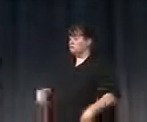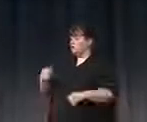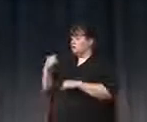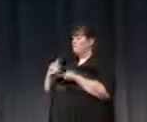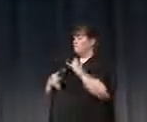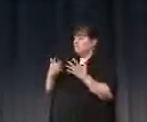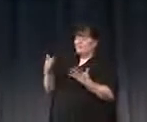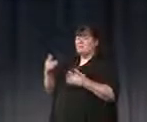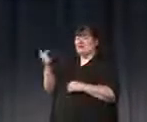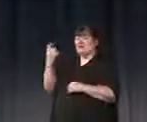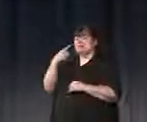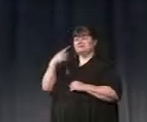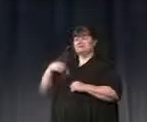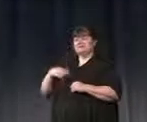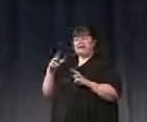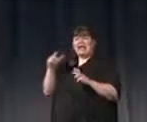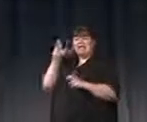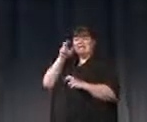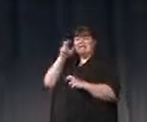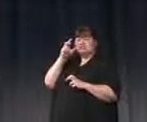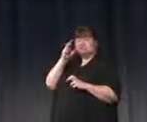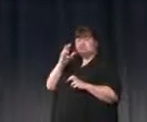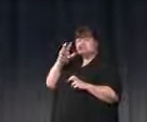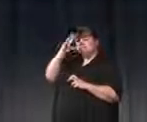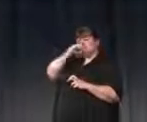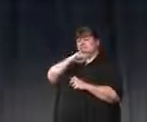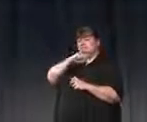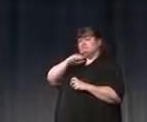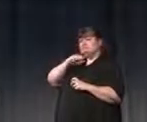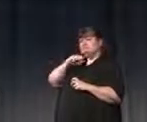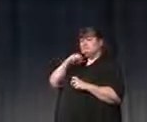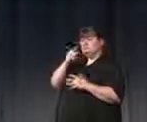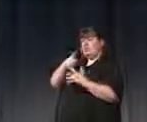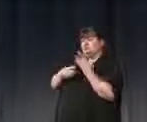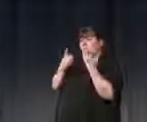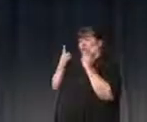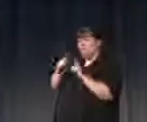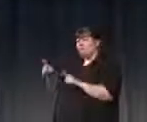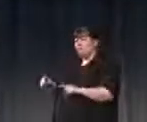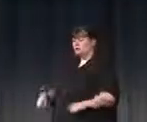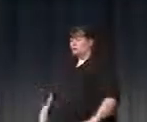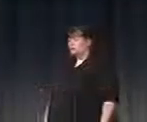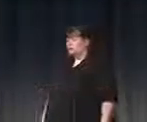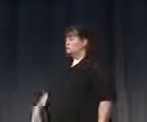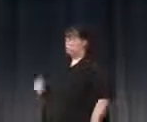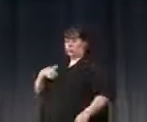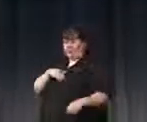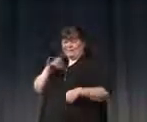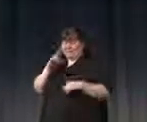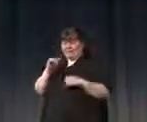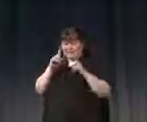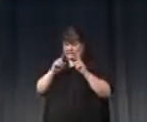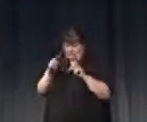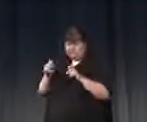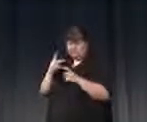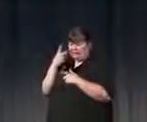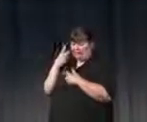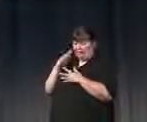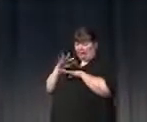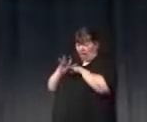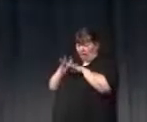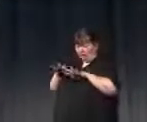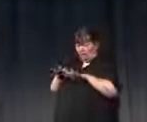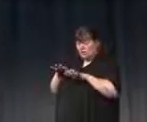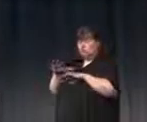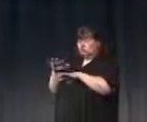Finally, you might ask, well, can listeners estimate the impulse response properties from that reverberant signal? So we just did a test showing that they can extract some properties